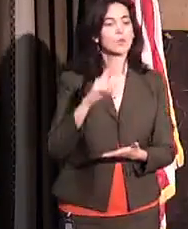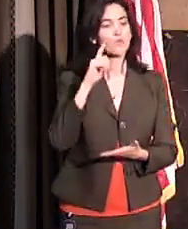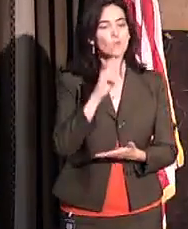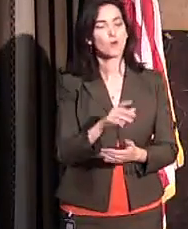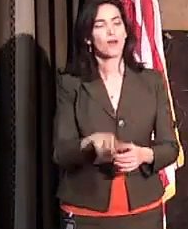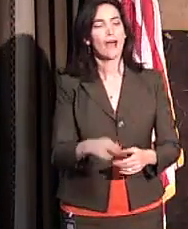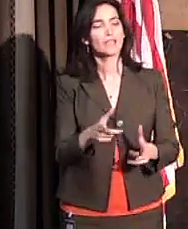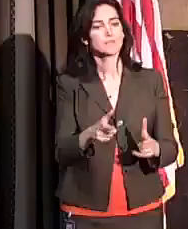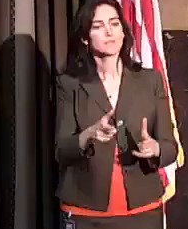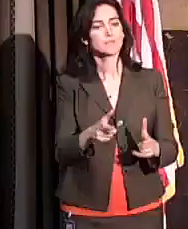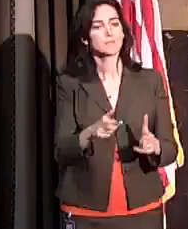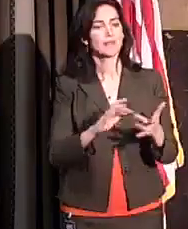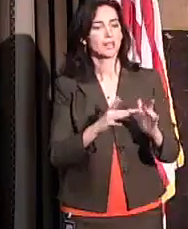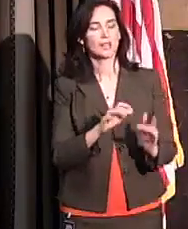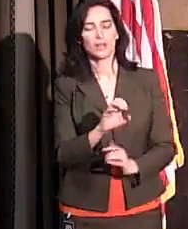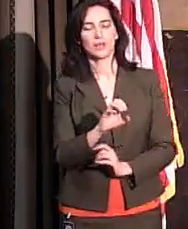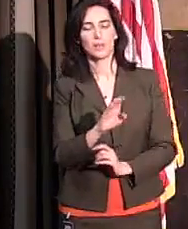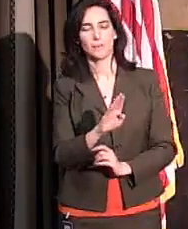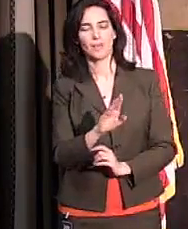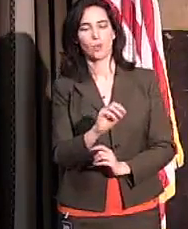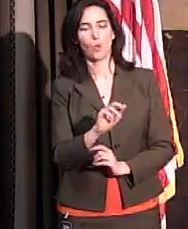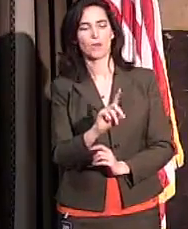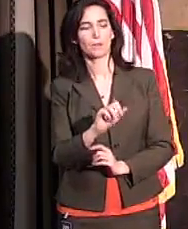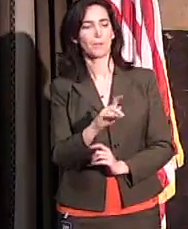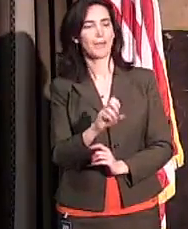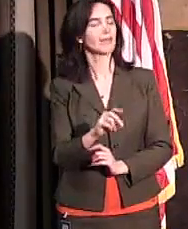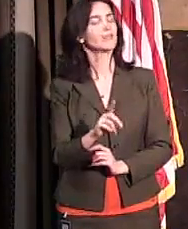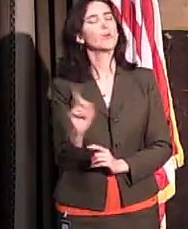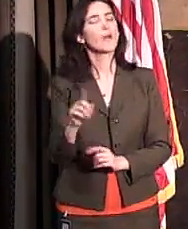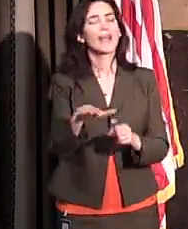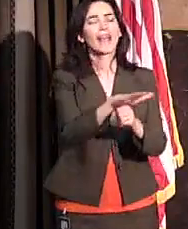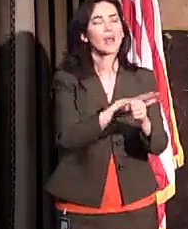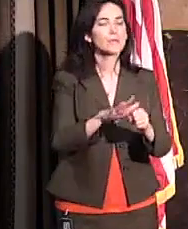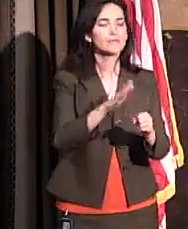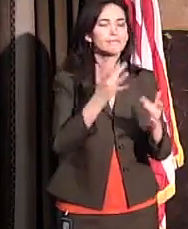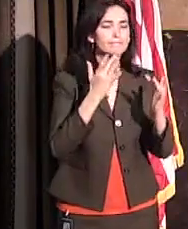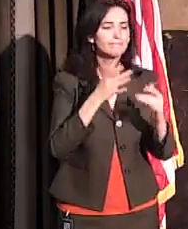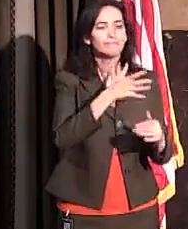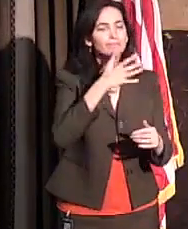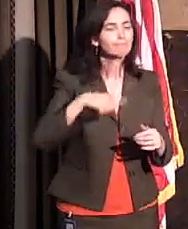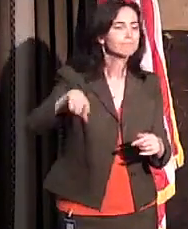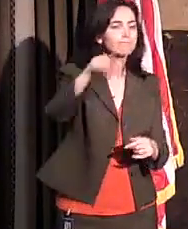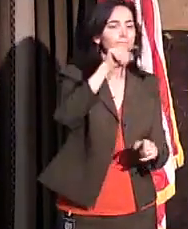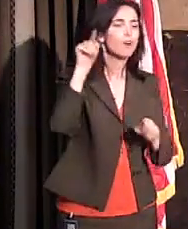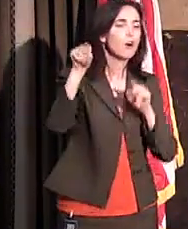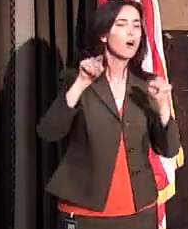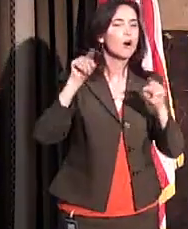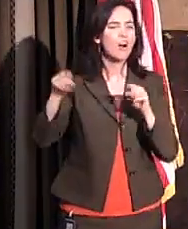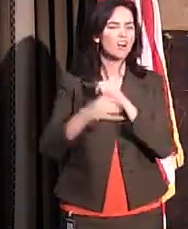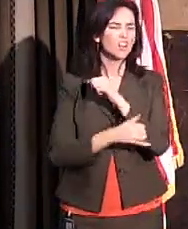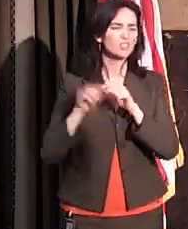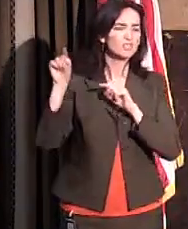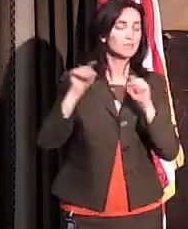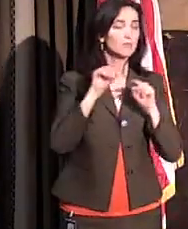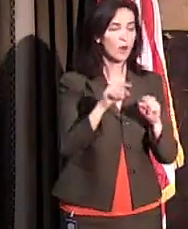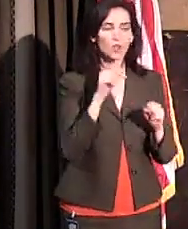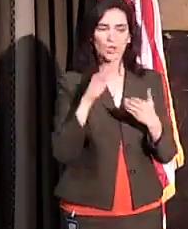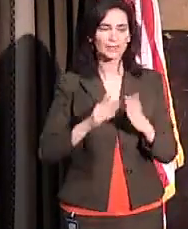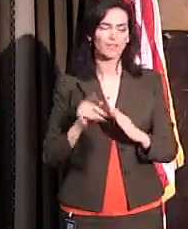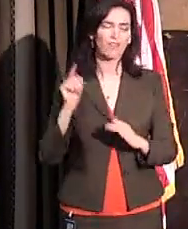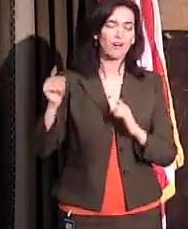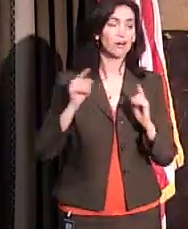expanding broadband, particularly in rural, unserved areas. We have tremendous need there. And we